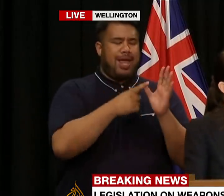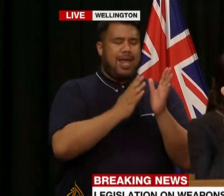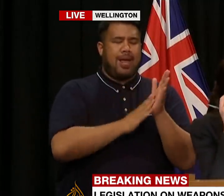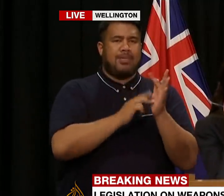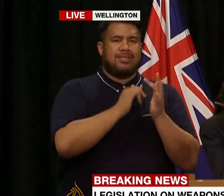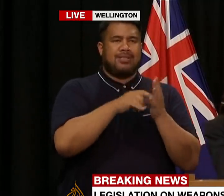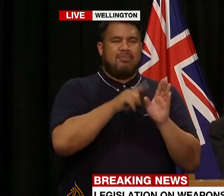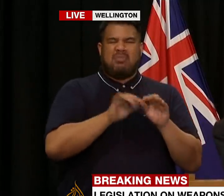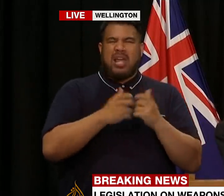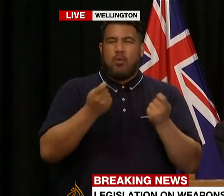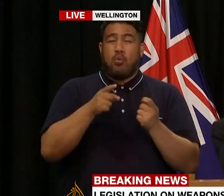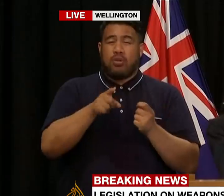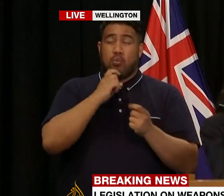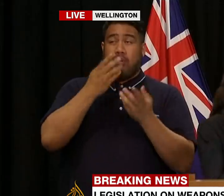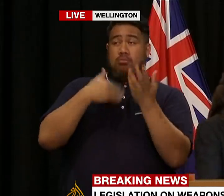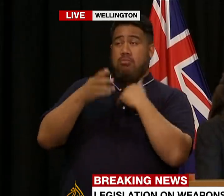In Australia.